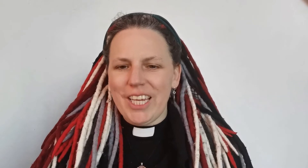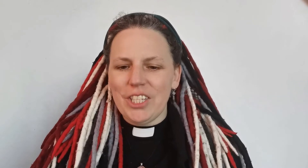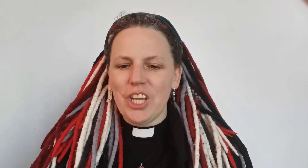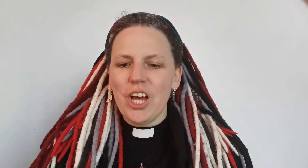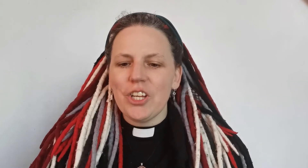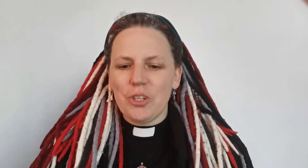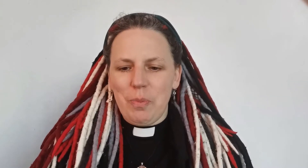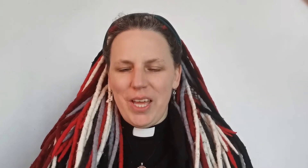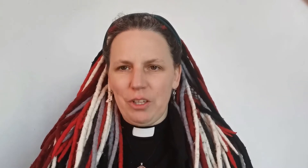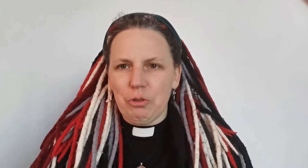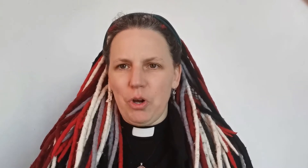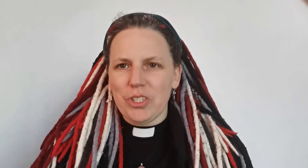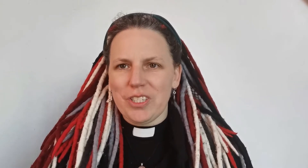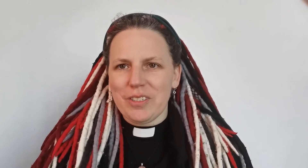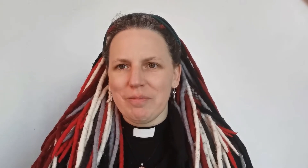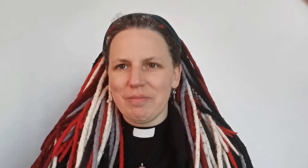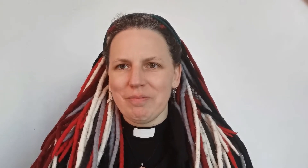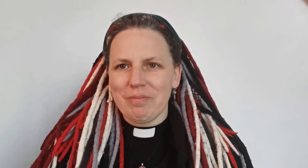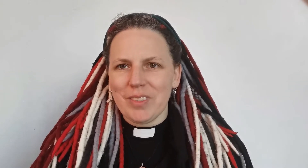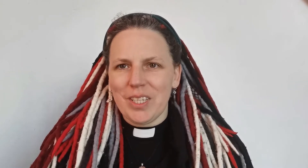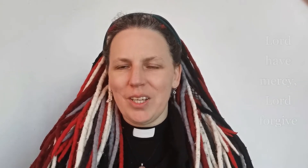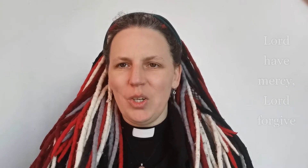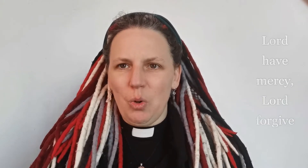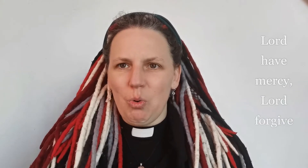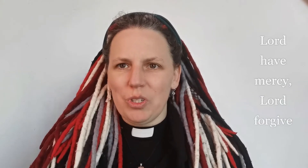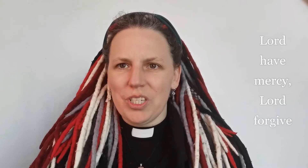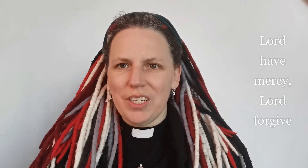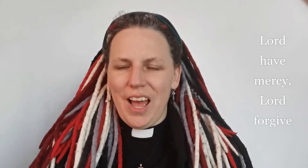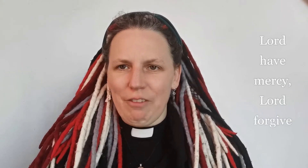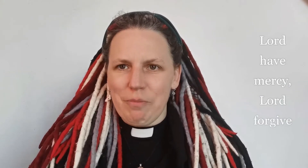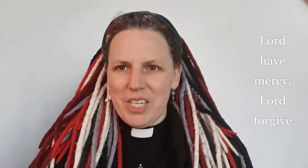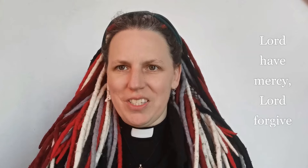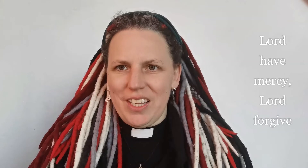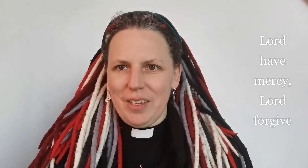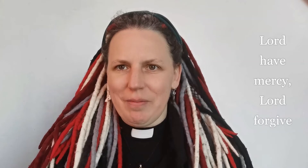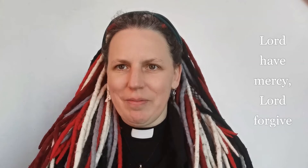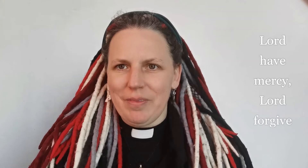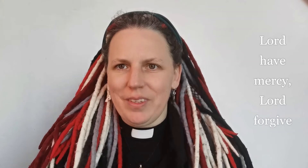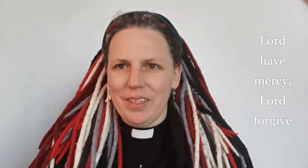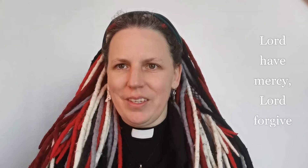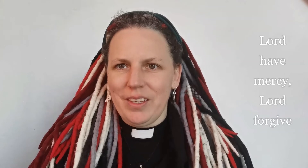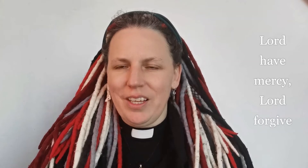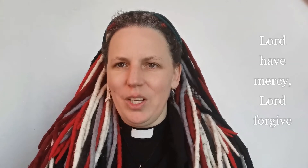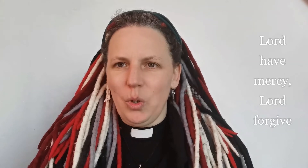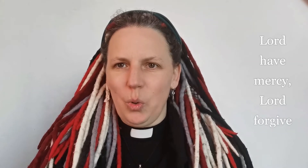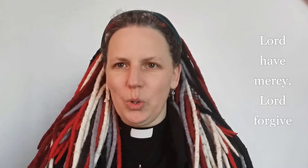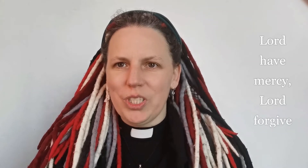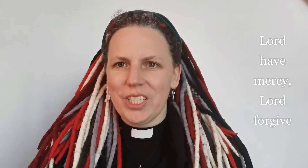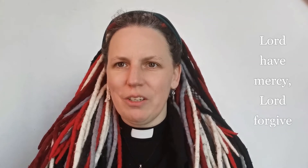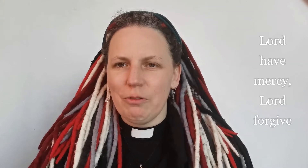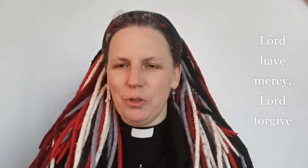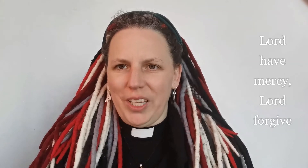afraid to bear the cross. Lord, have mercy. Lord,